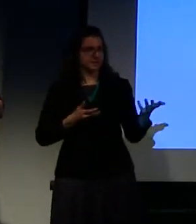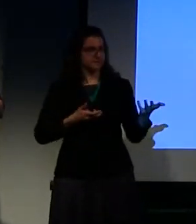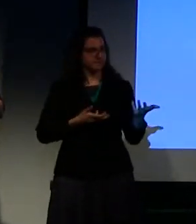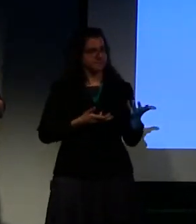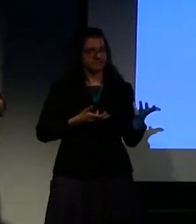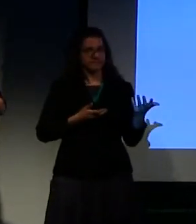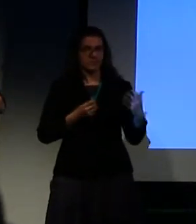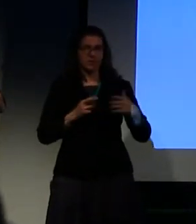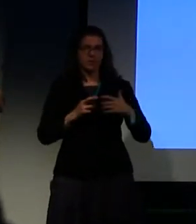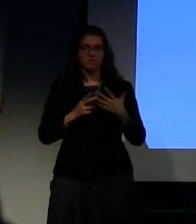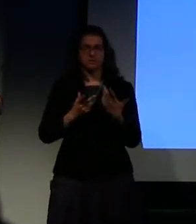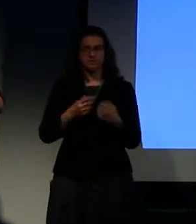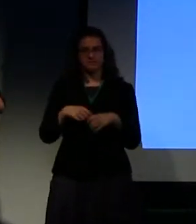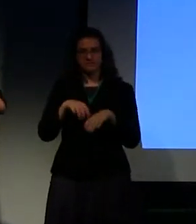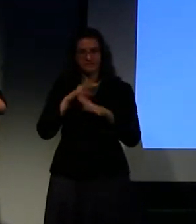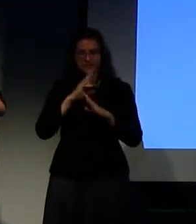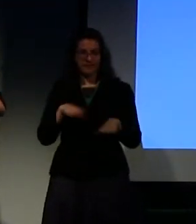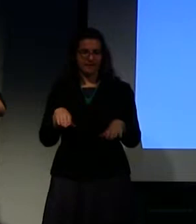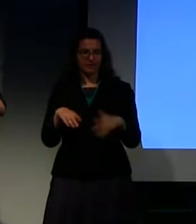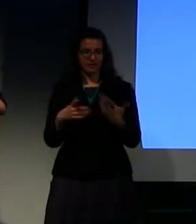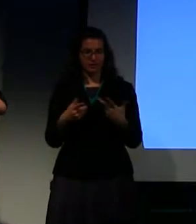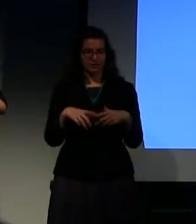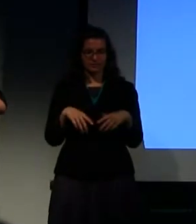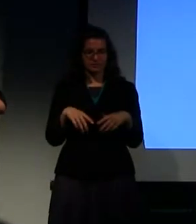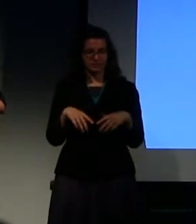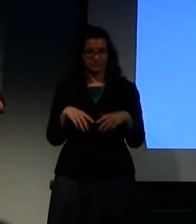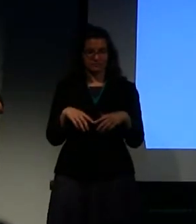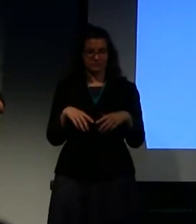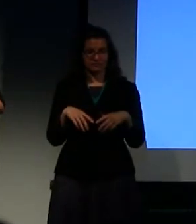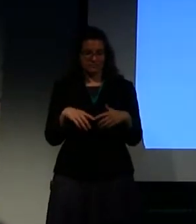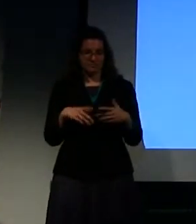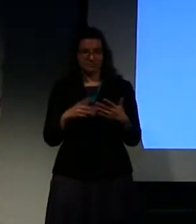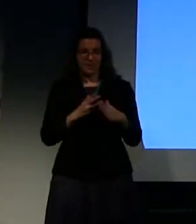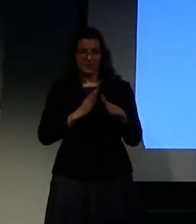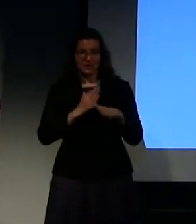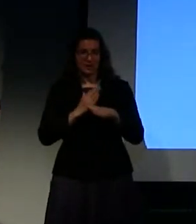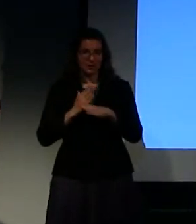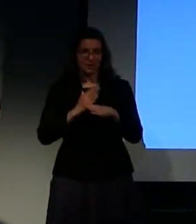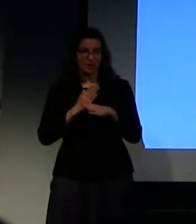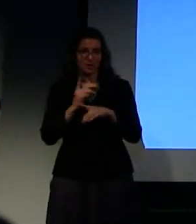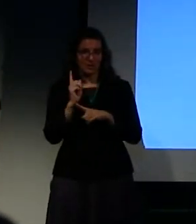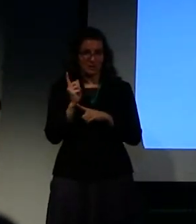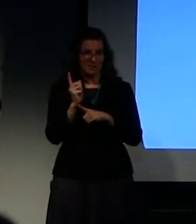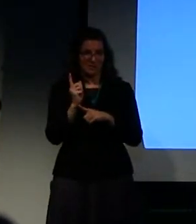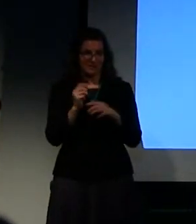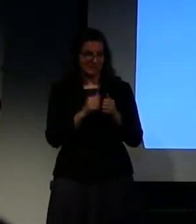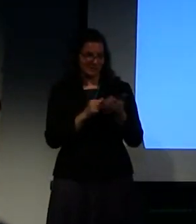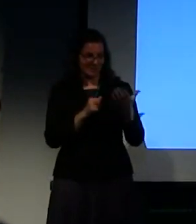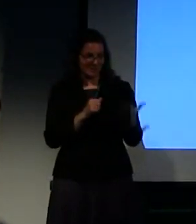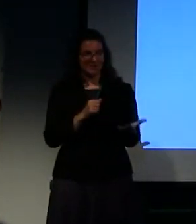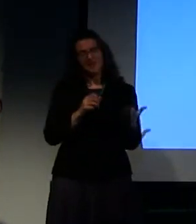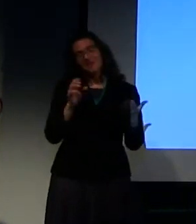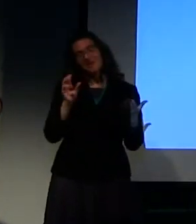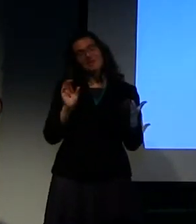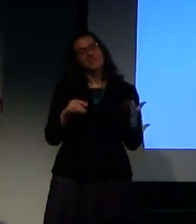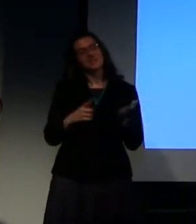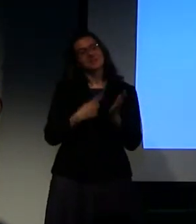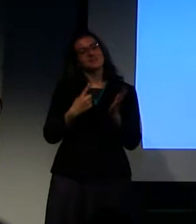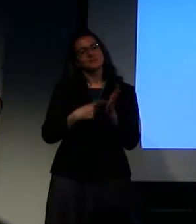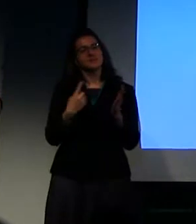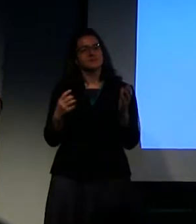silently, you know, be there in a moment with them. That sometimes is more powerful.